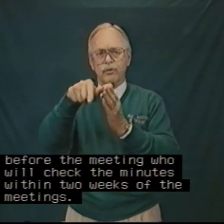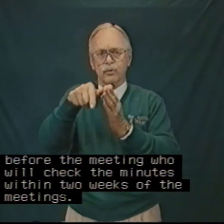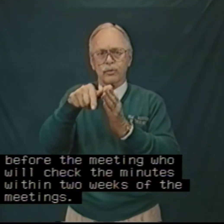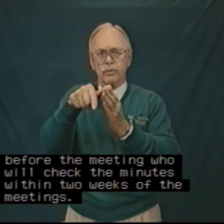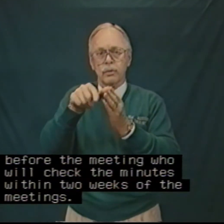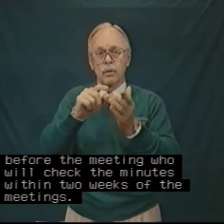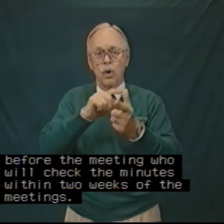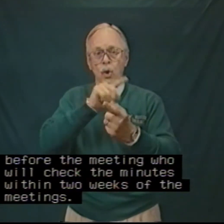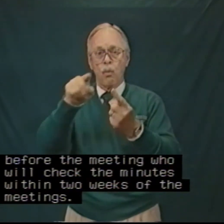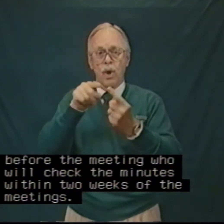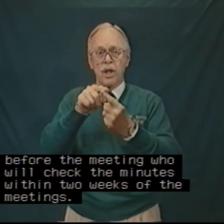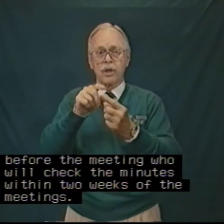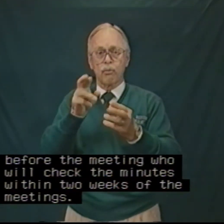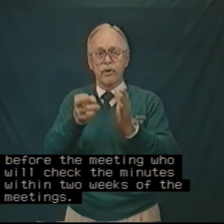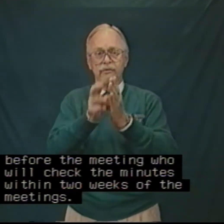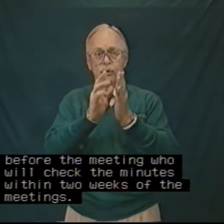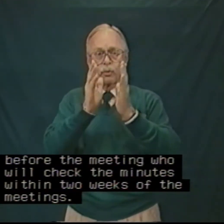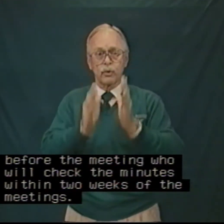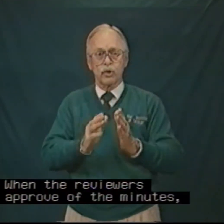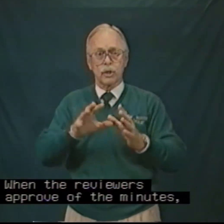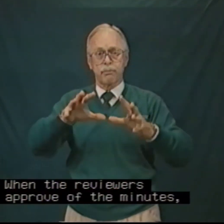not need to be read or approved at the next meeting.